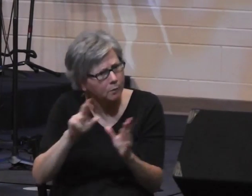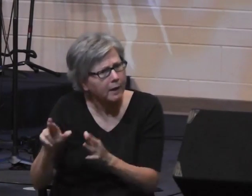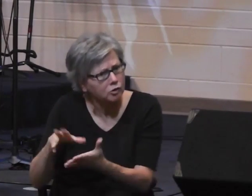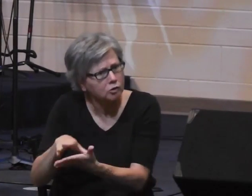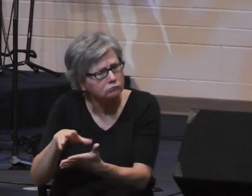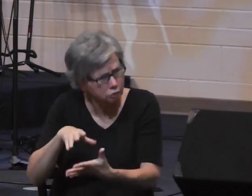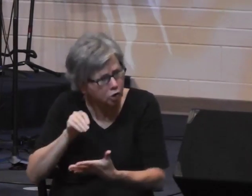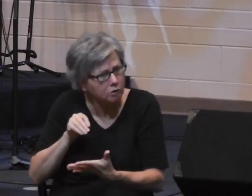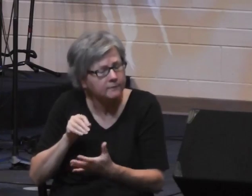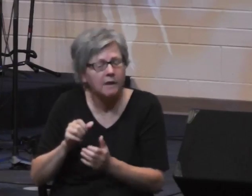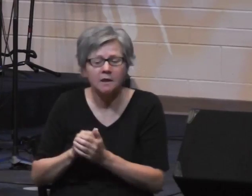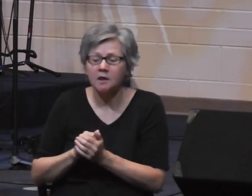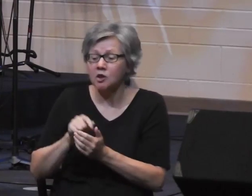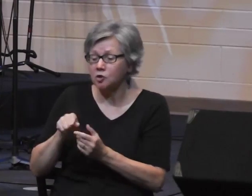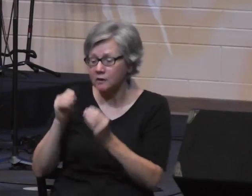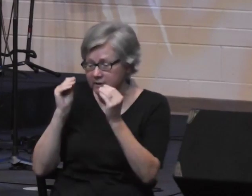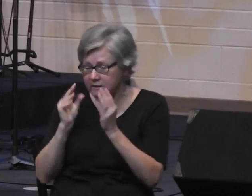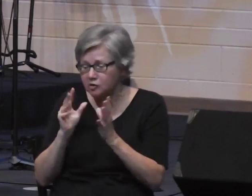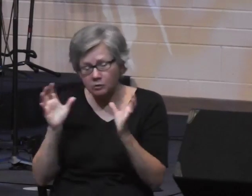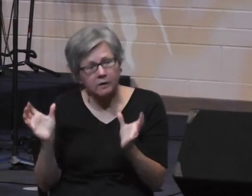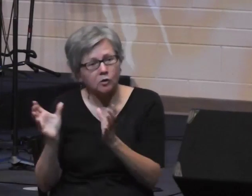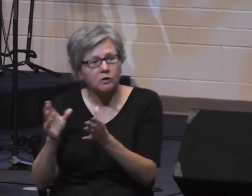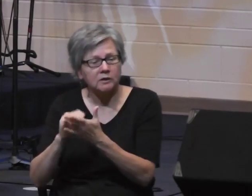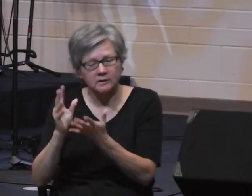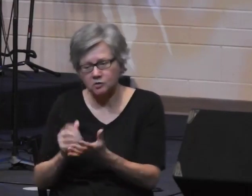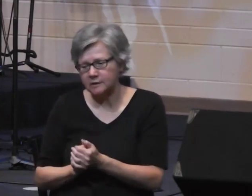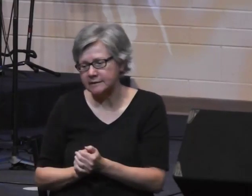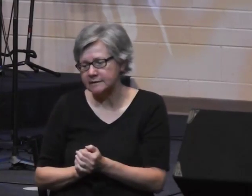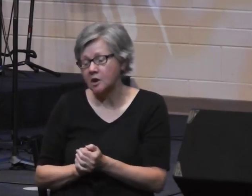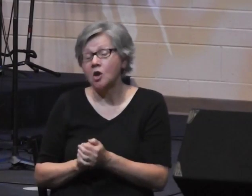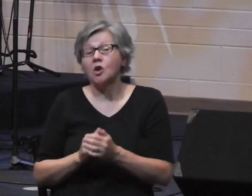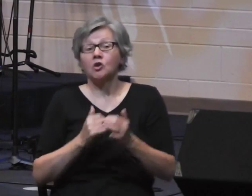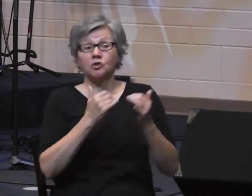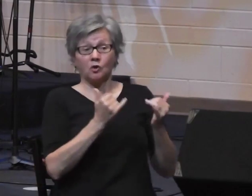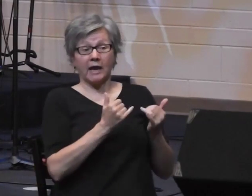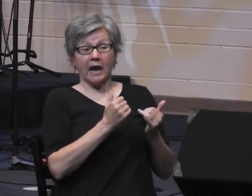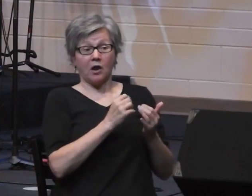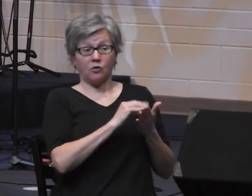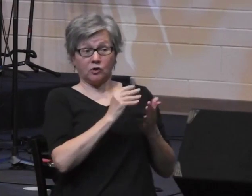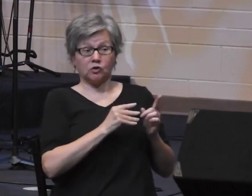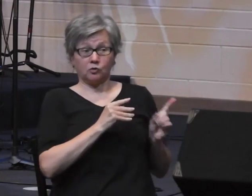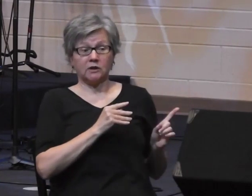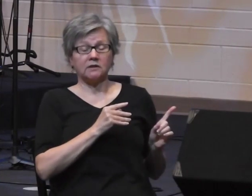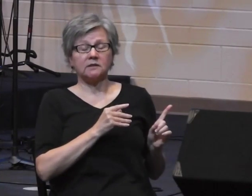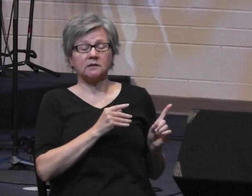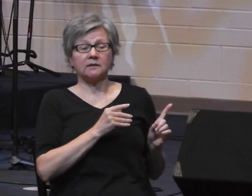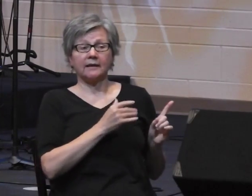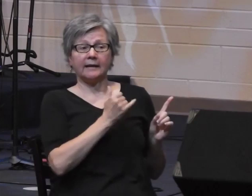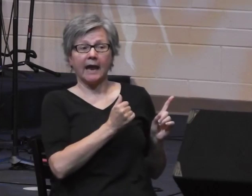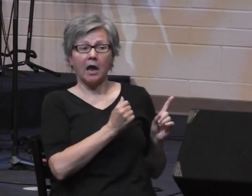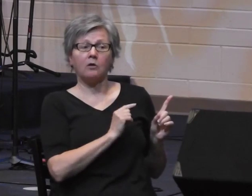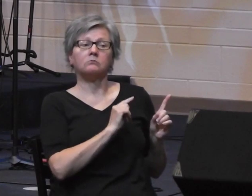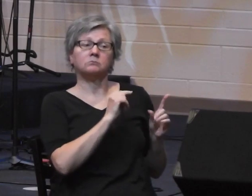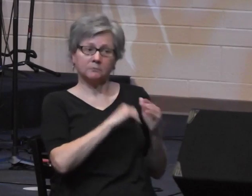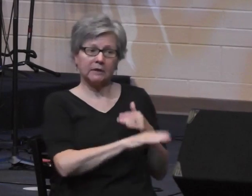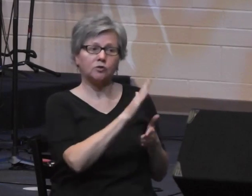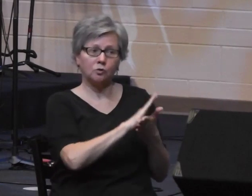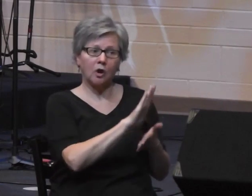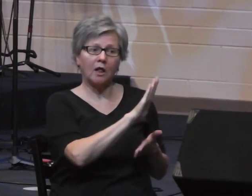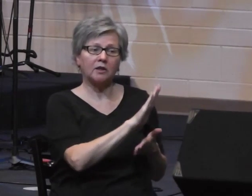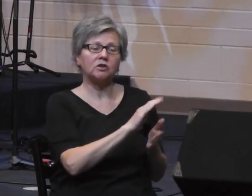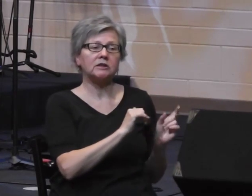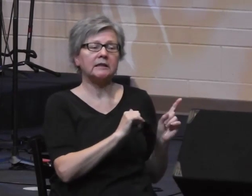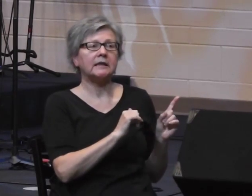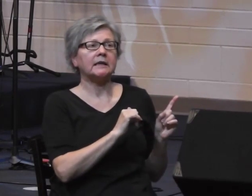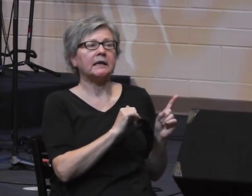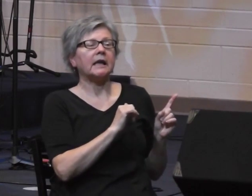encouraging them through the ups and downs of high school life, and this student is now in college and finds herself looking towards the end of college